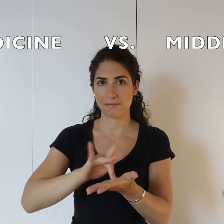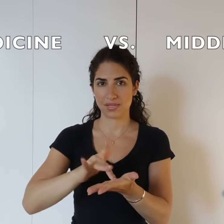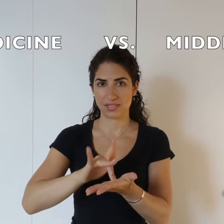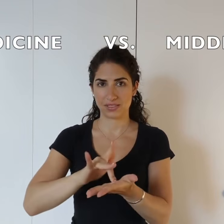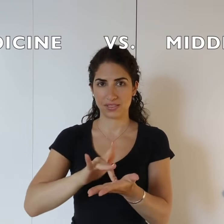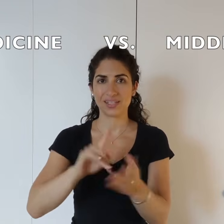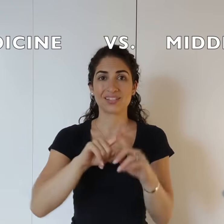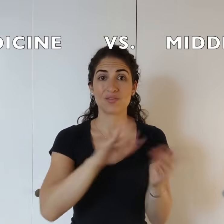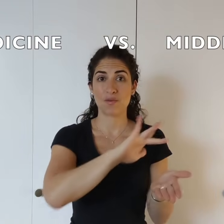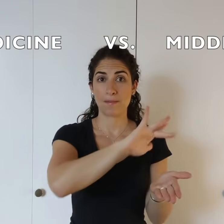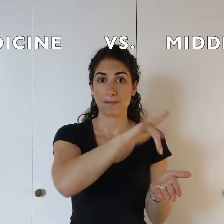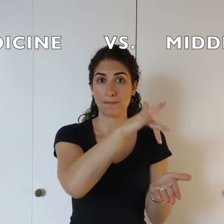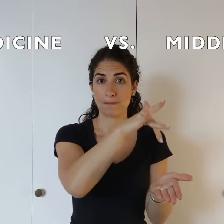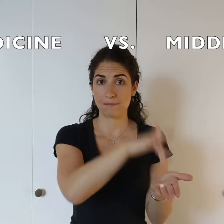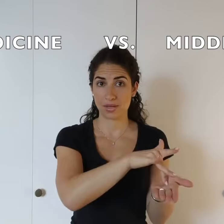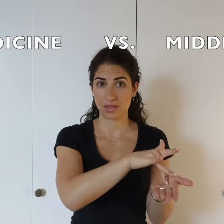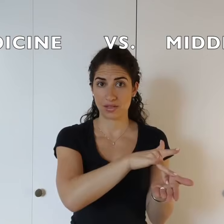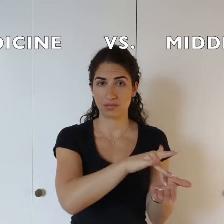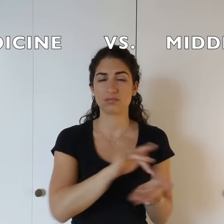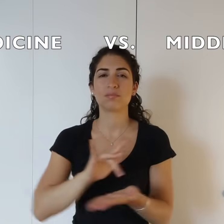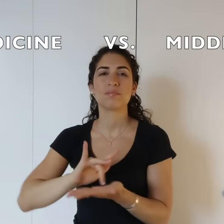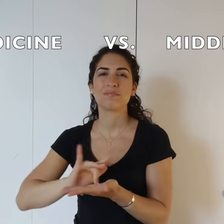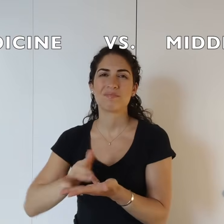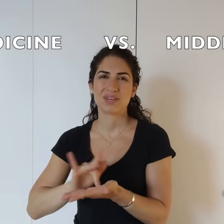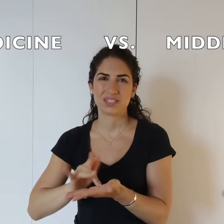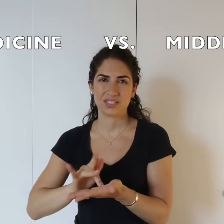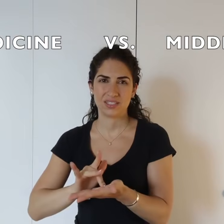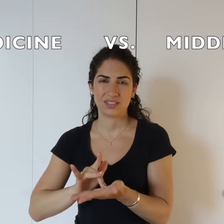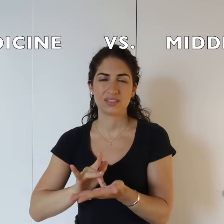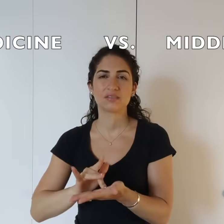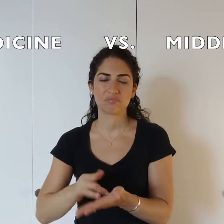And that's medicine is different from middle. Medicine,